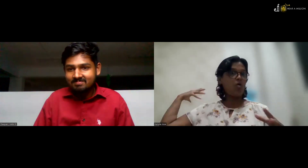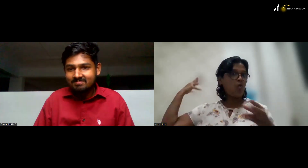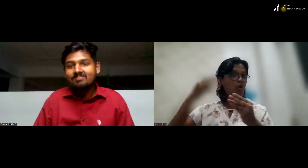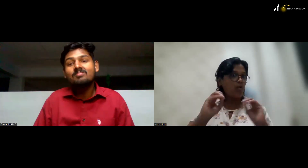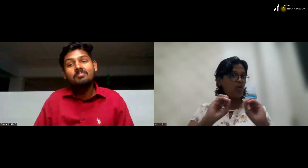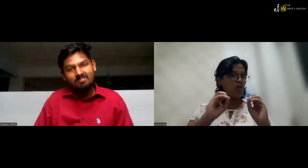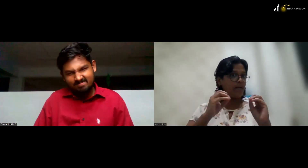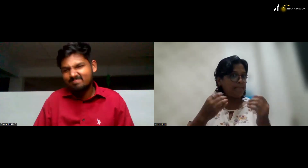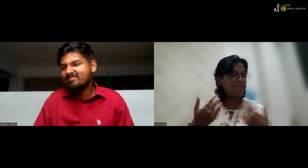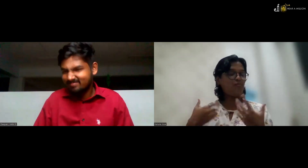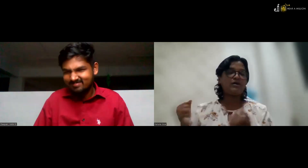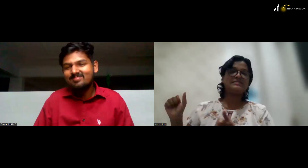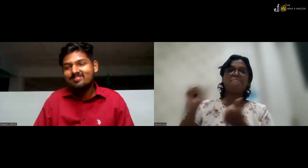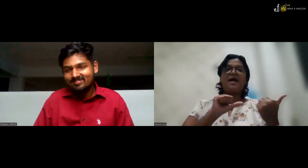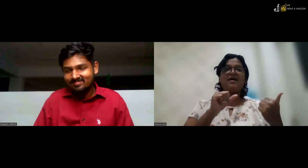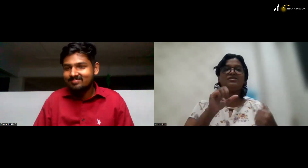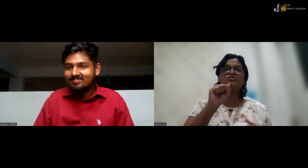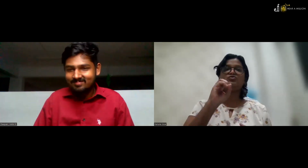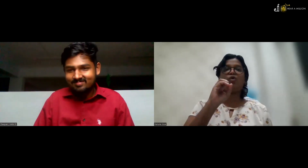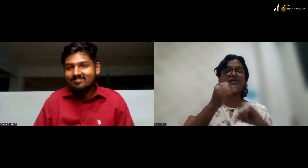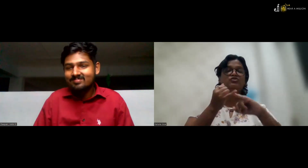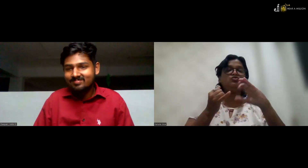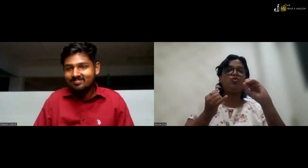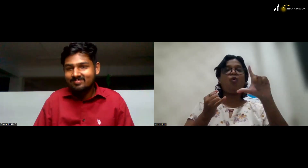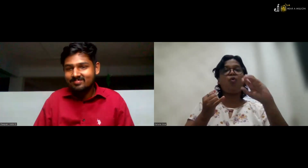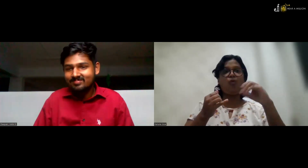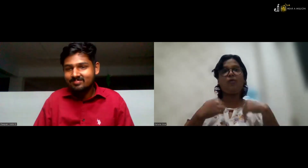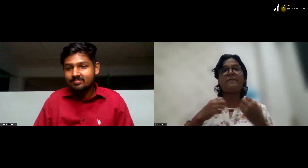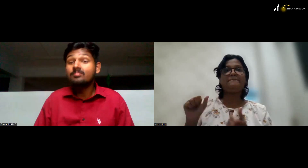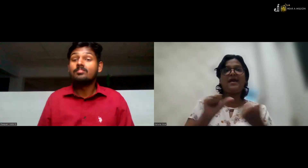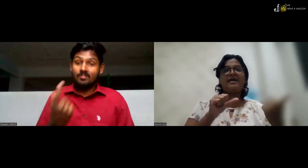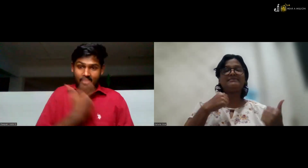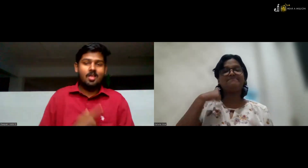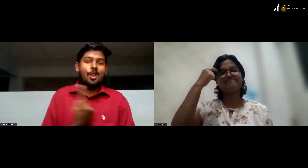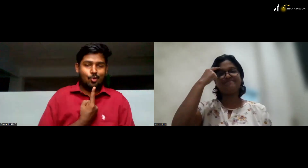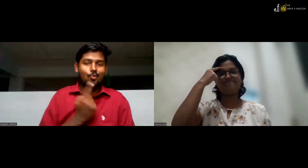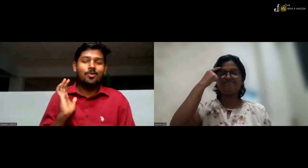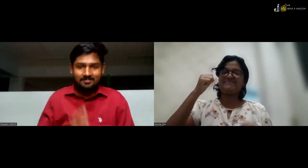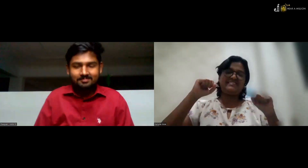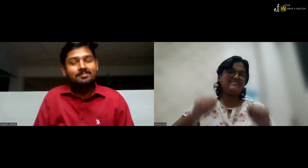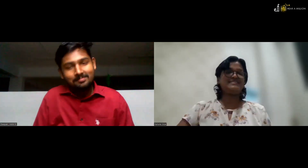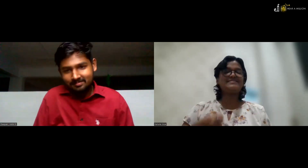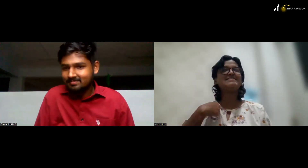wanted to go outside and wanted to do something different. That was a long time. So I wanted to go for a solo trip.